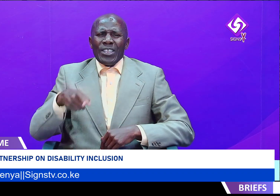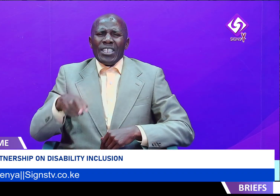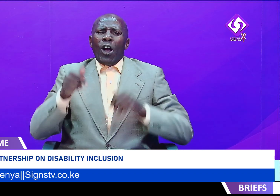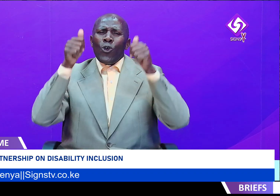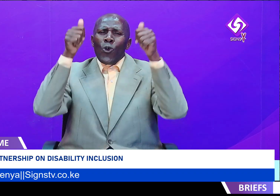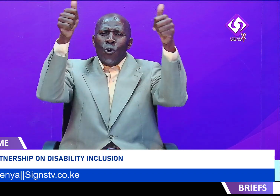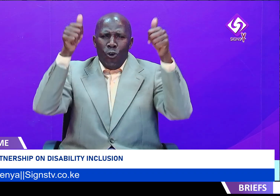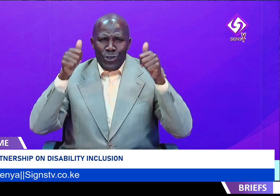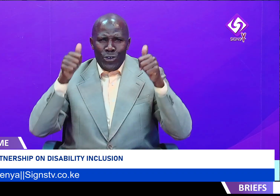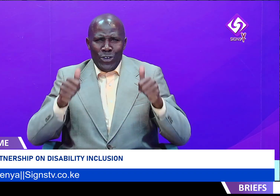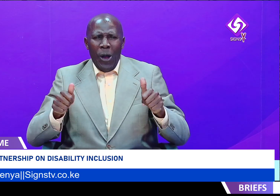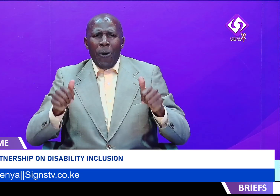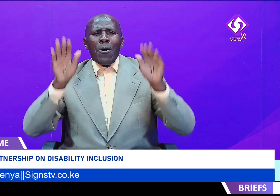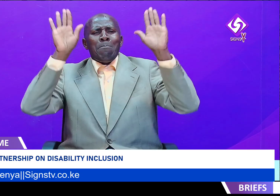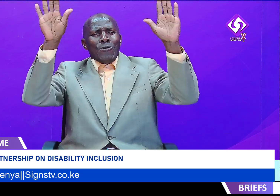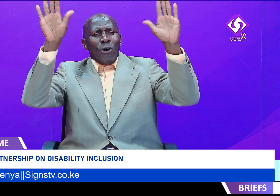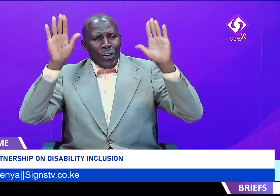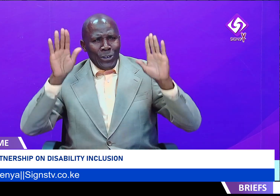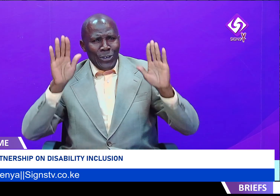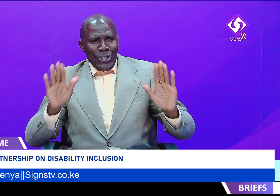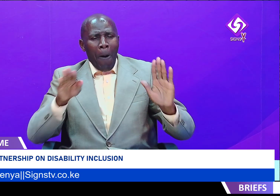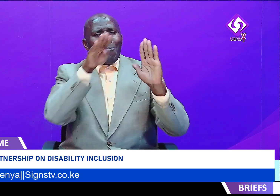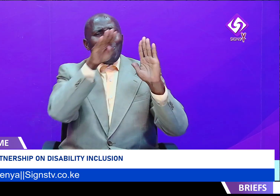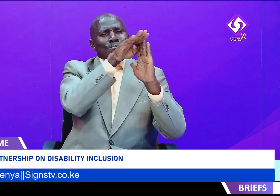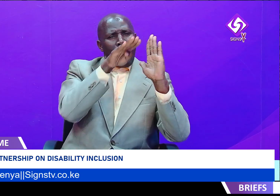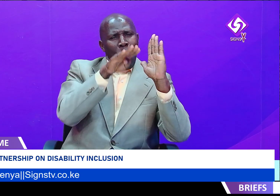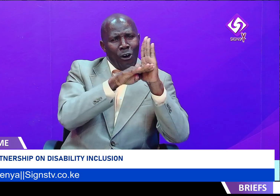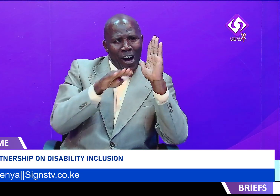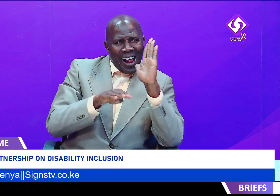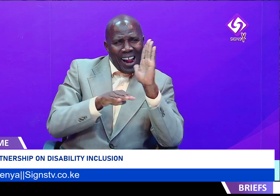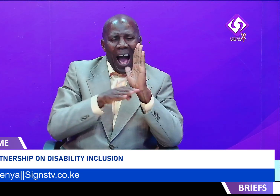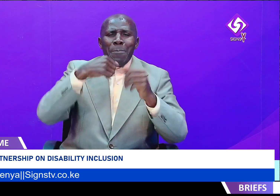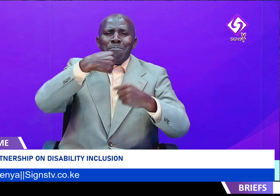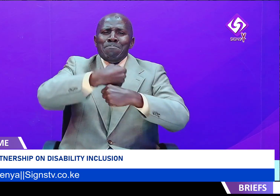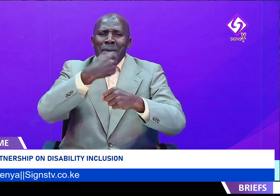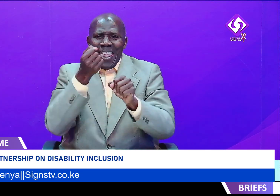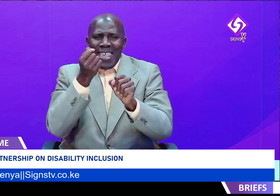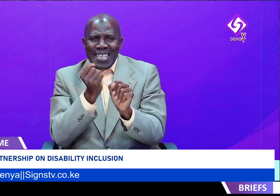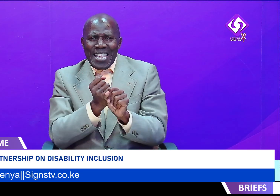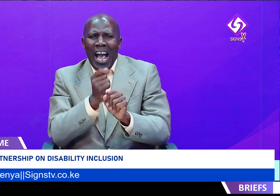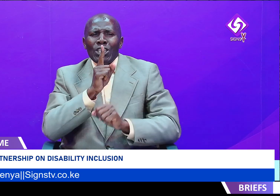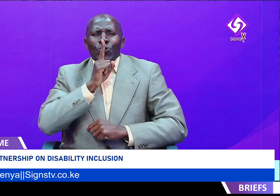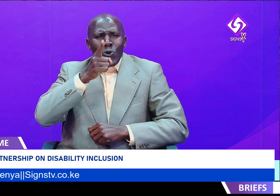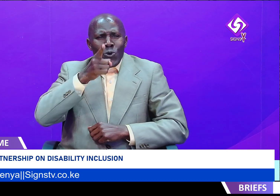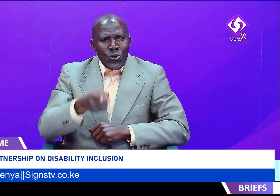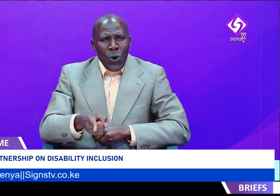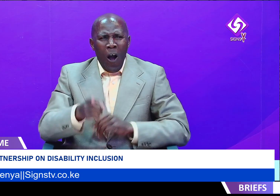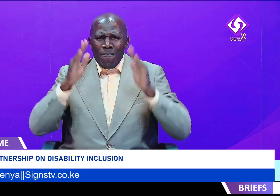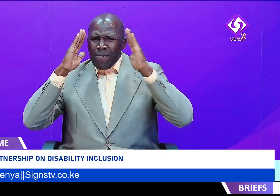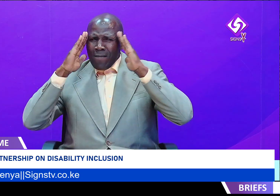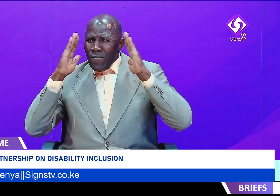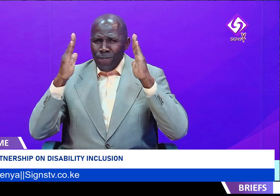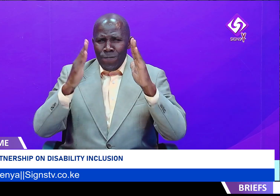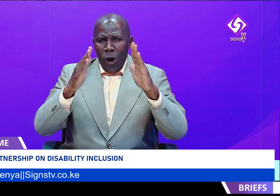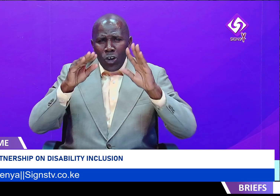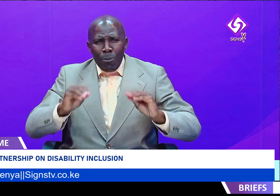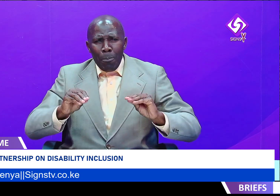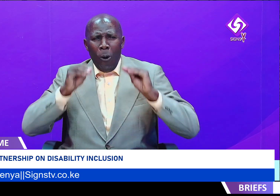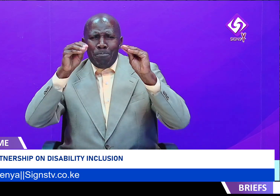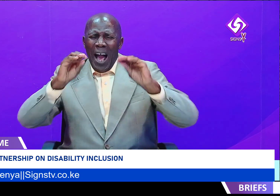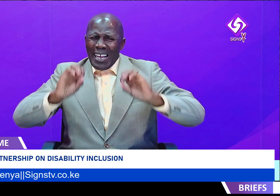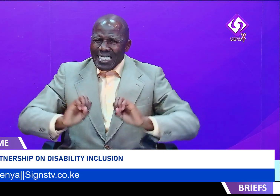UK, the High Commissioner noted that significant progress has been made in